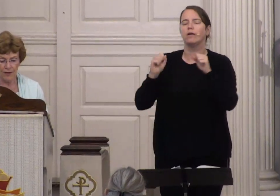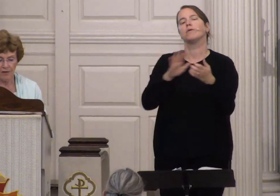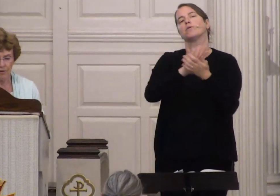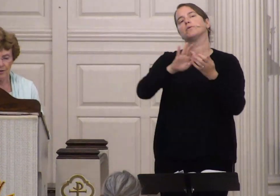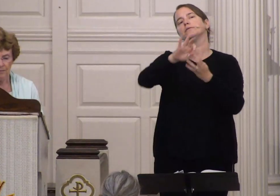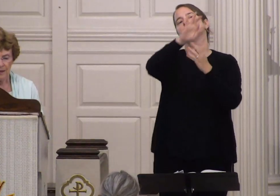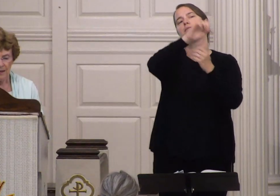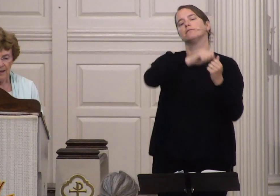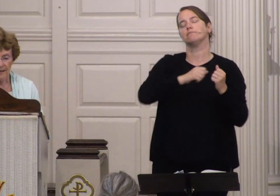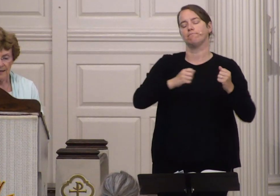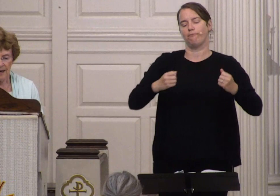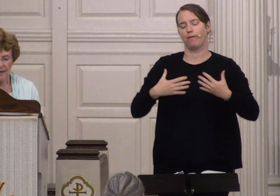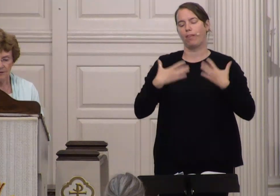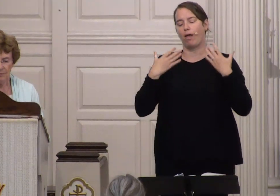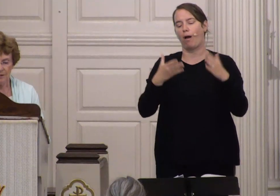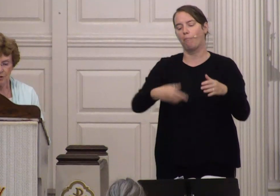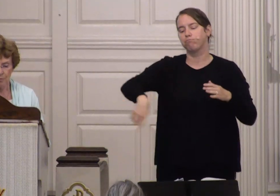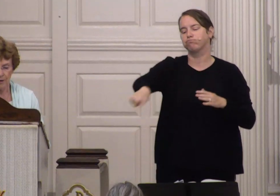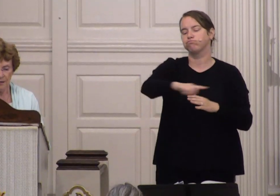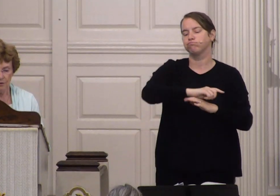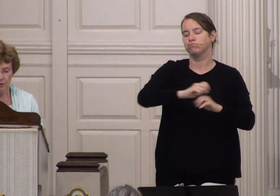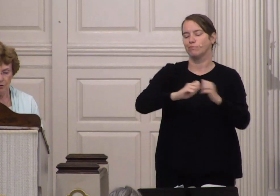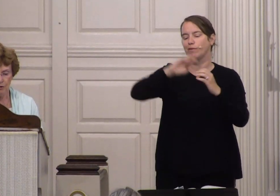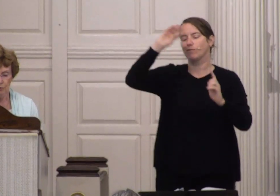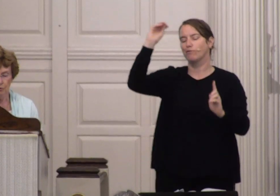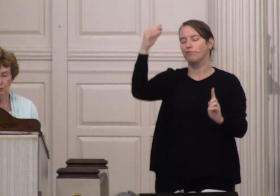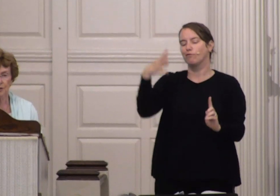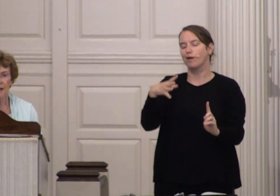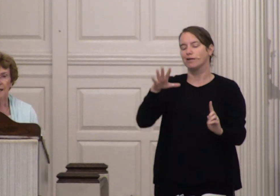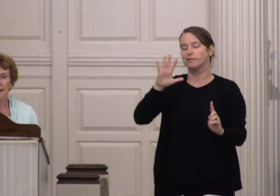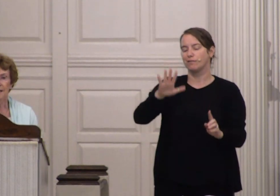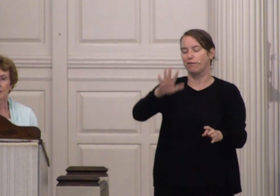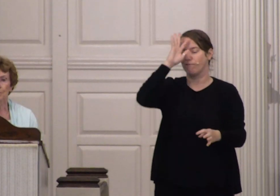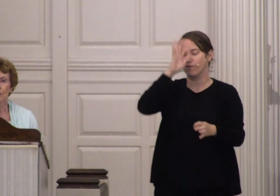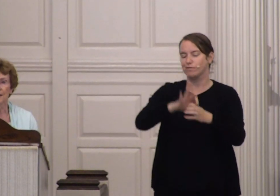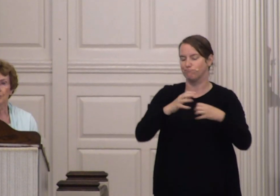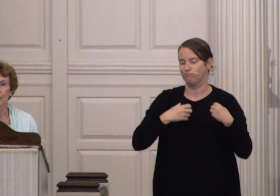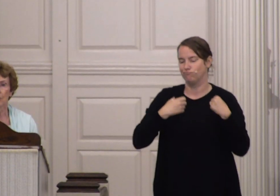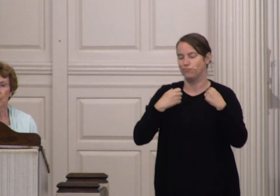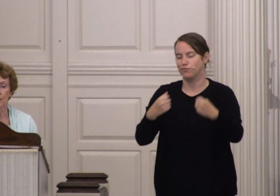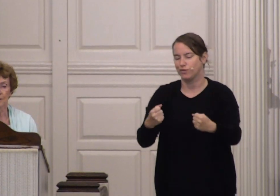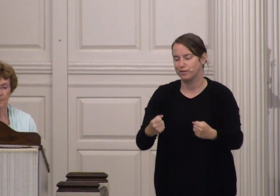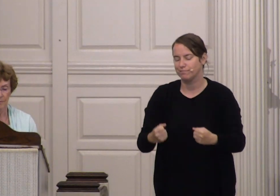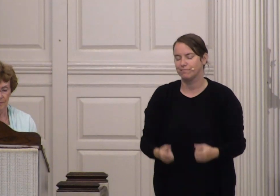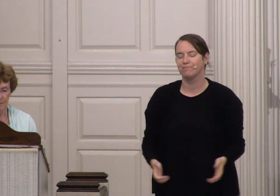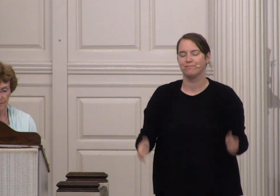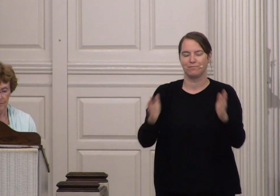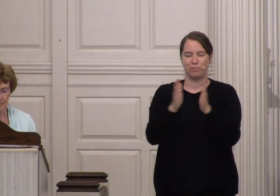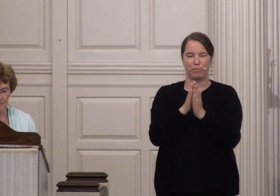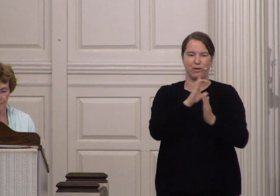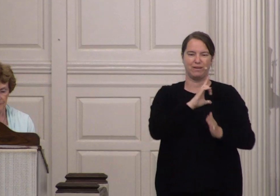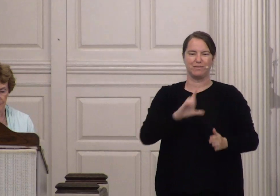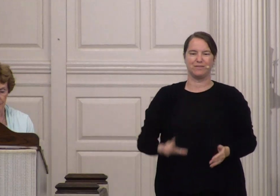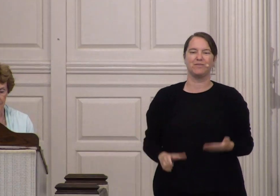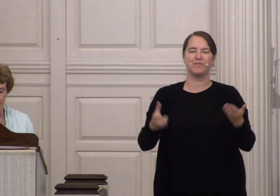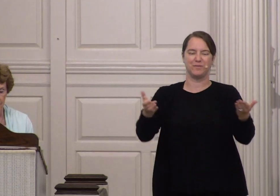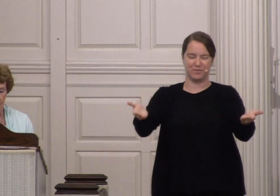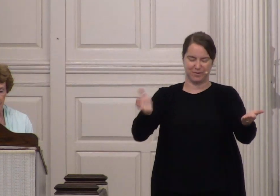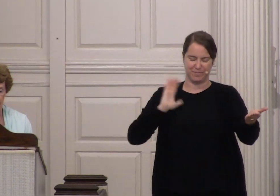their faith, and guide them in spreading the good news. Let us pray to the Lord. Hear our